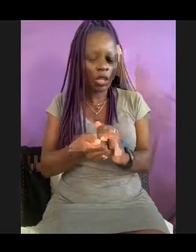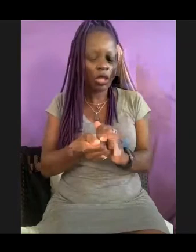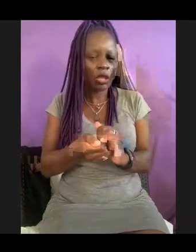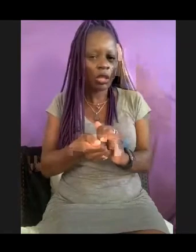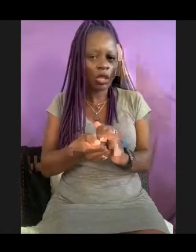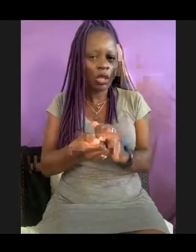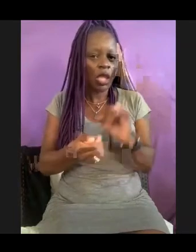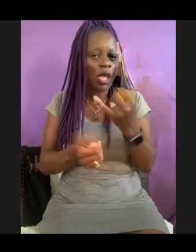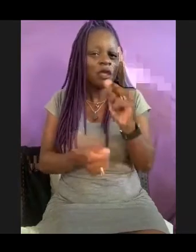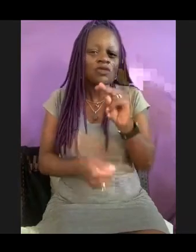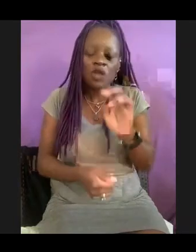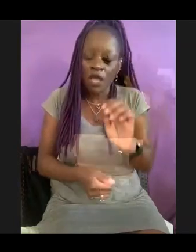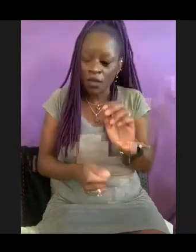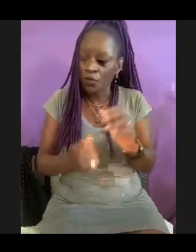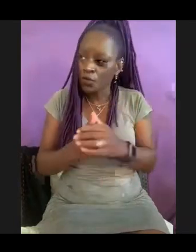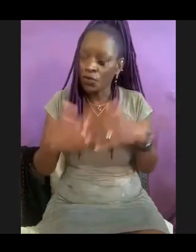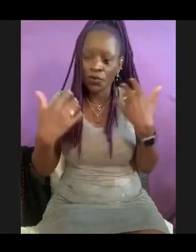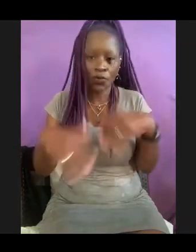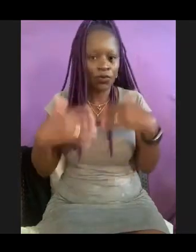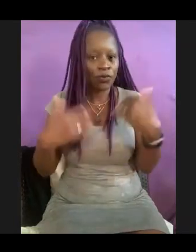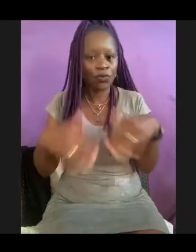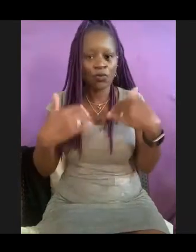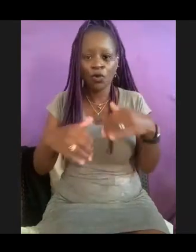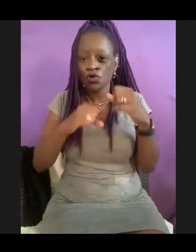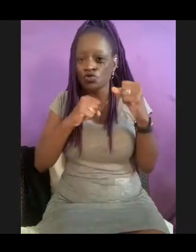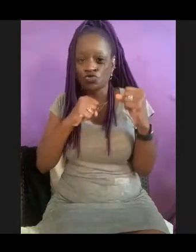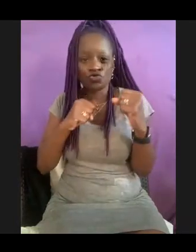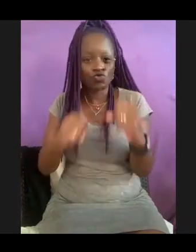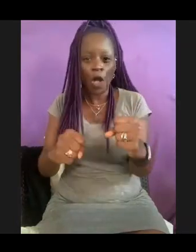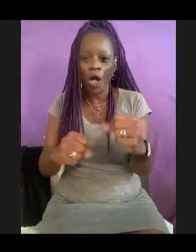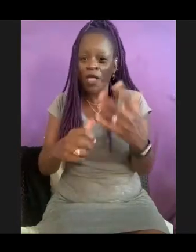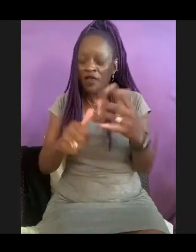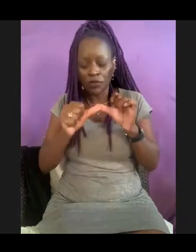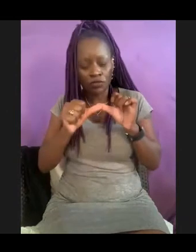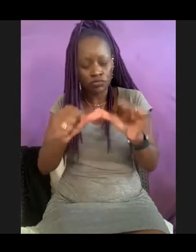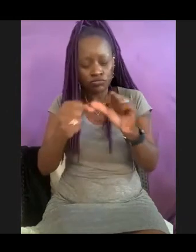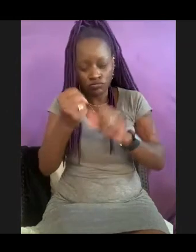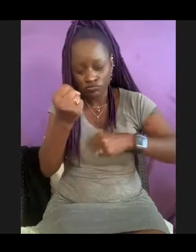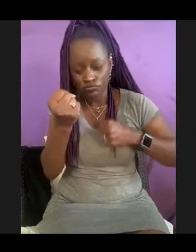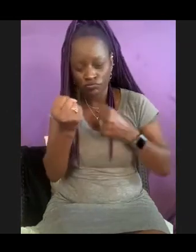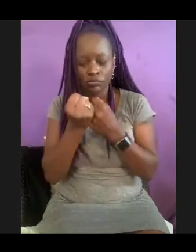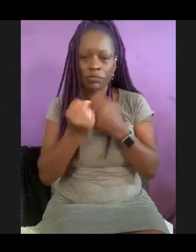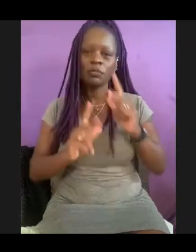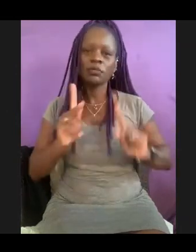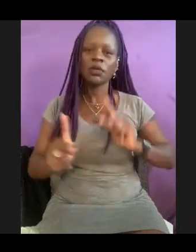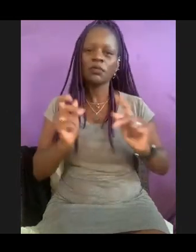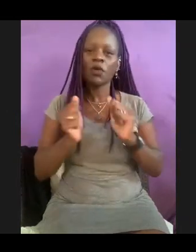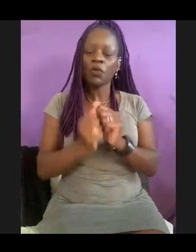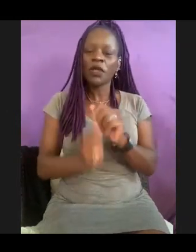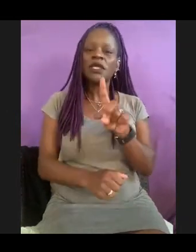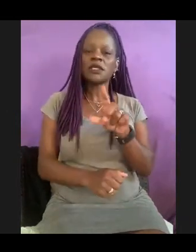Jane is a strong and has been a long advocate for people with disability